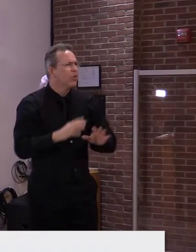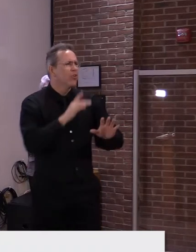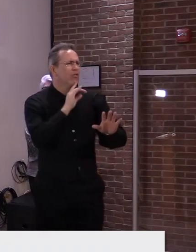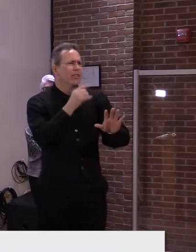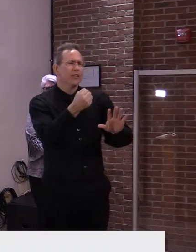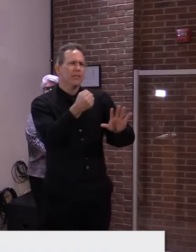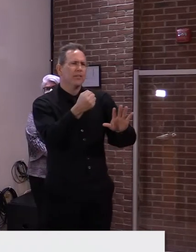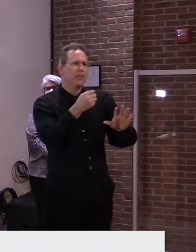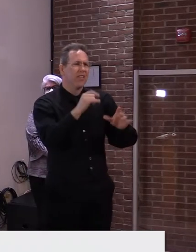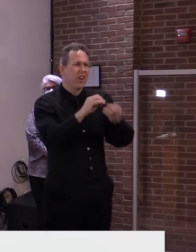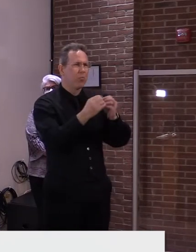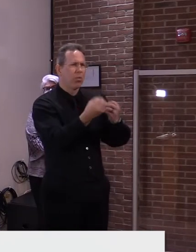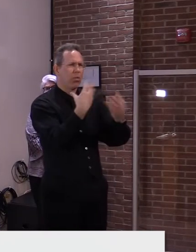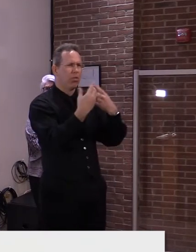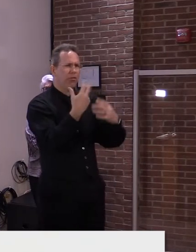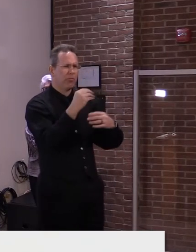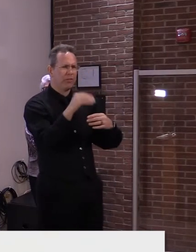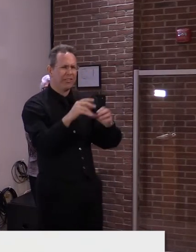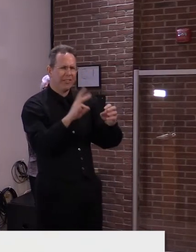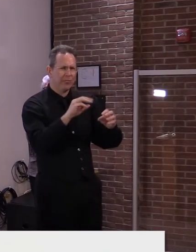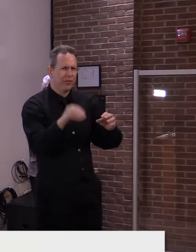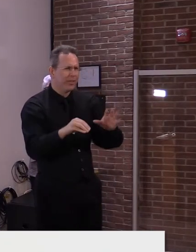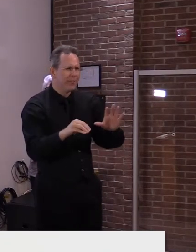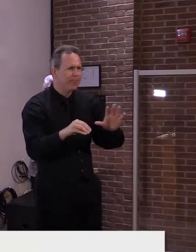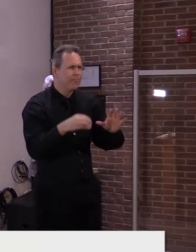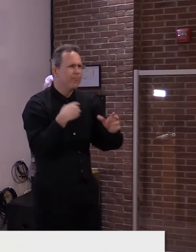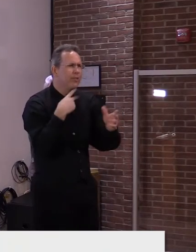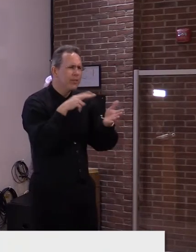just chose and make sure we're talking about the same number.